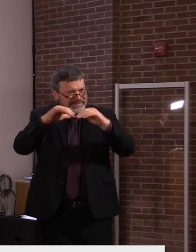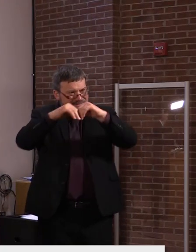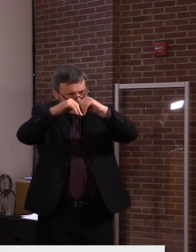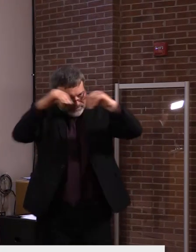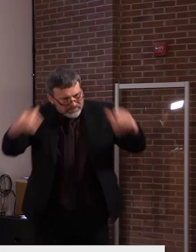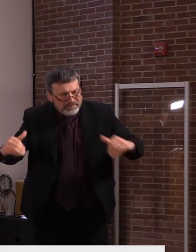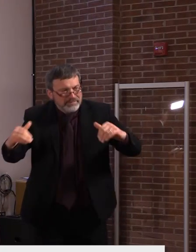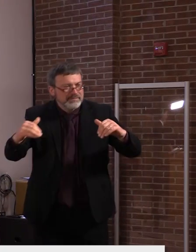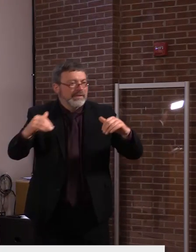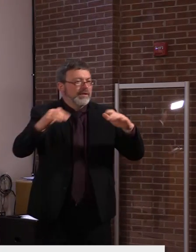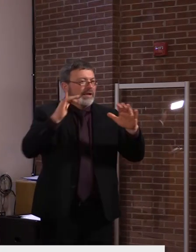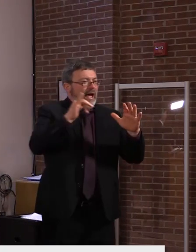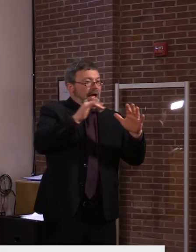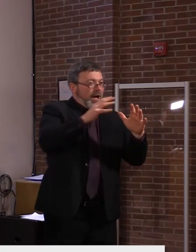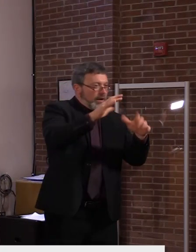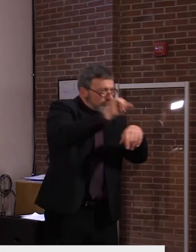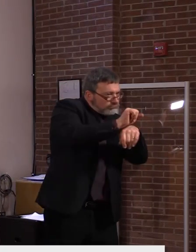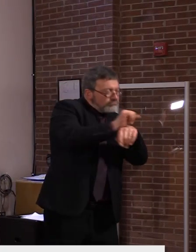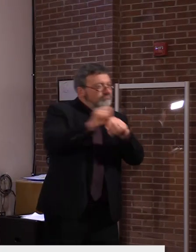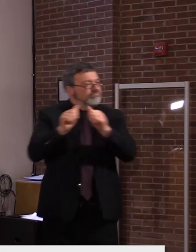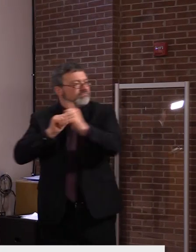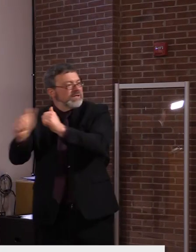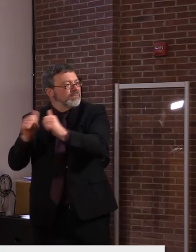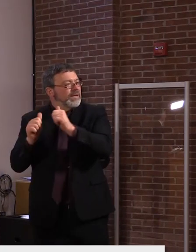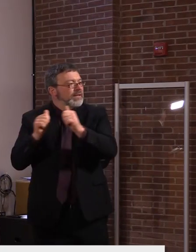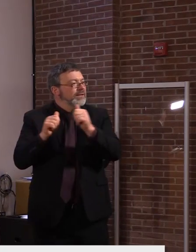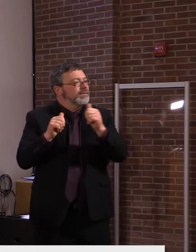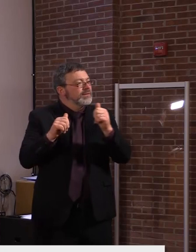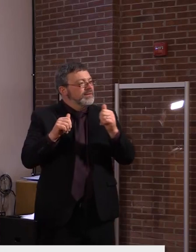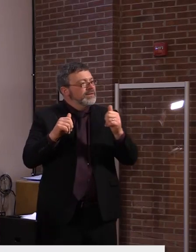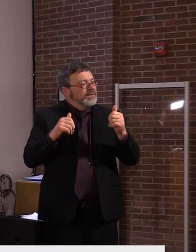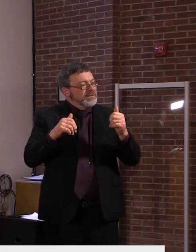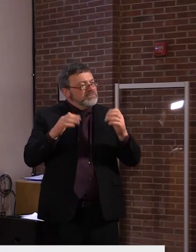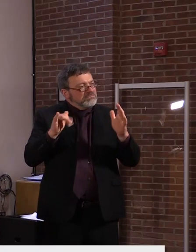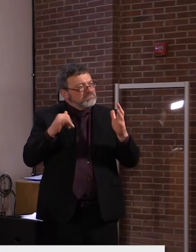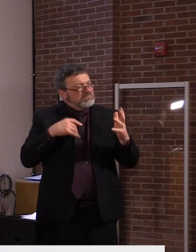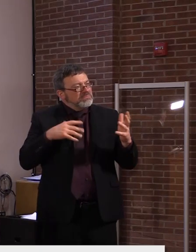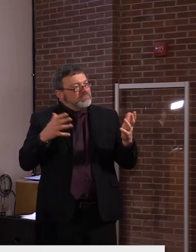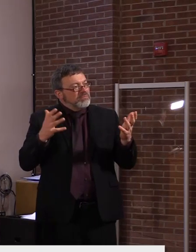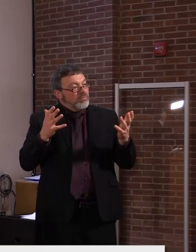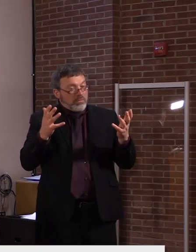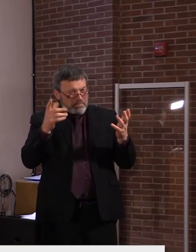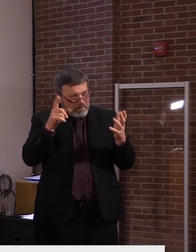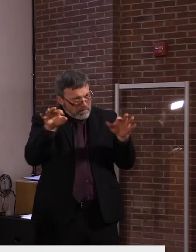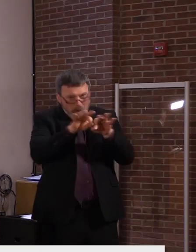I would think that that would be an incentive to raise money and